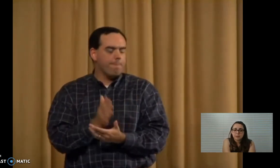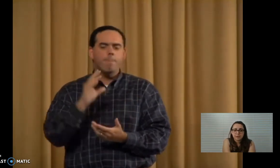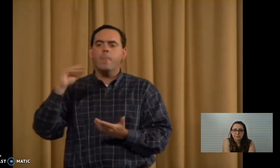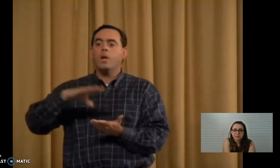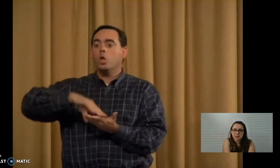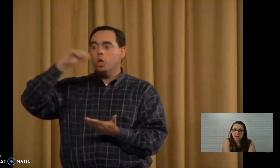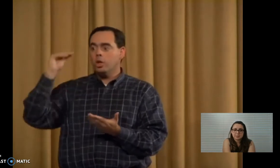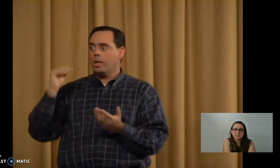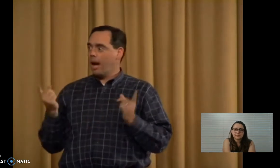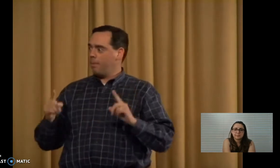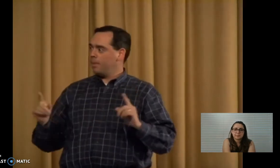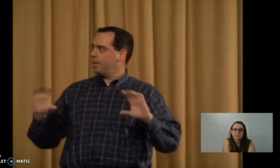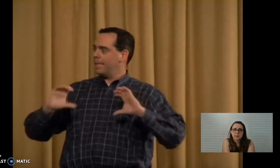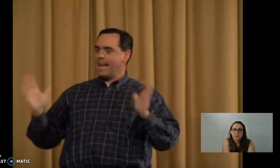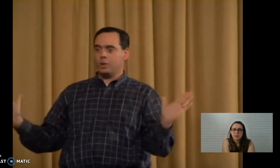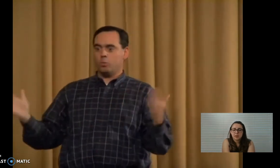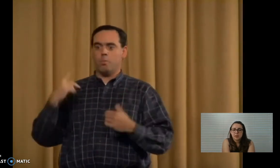And learning never stops.